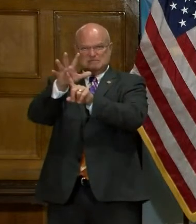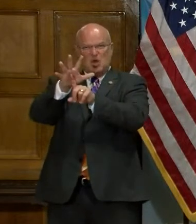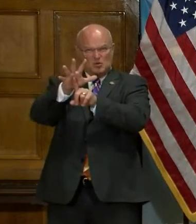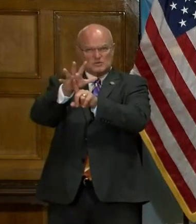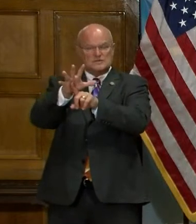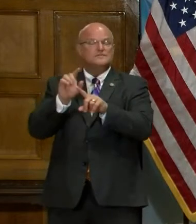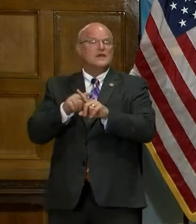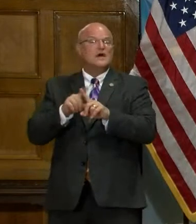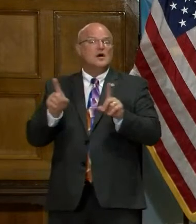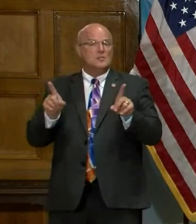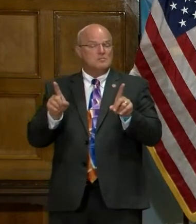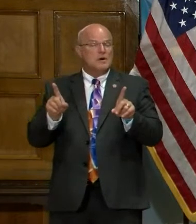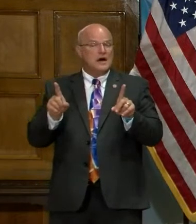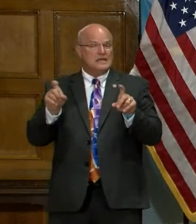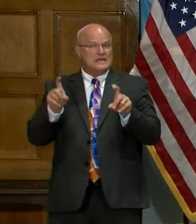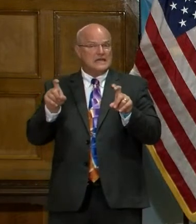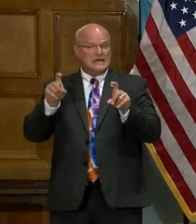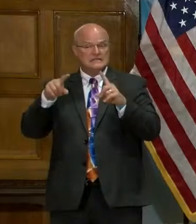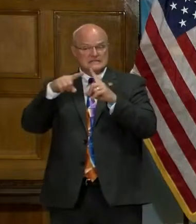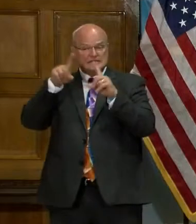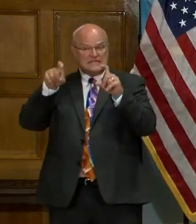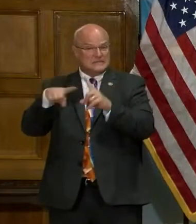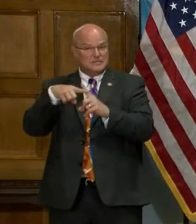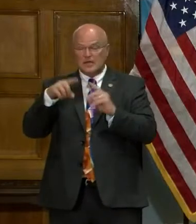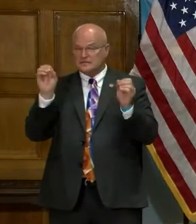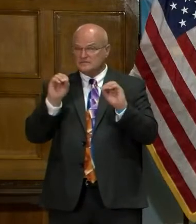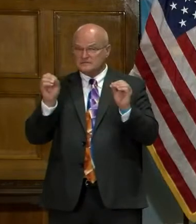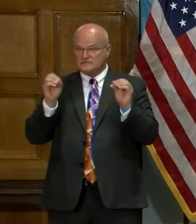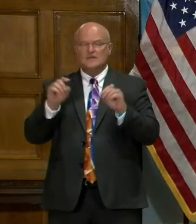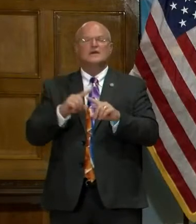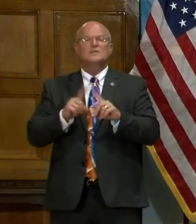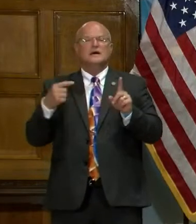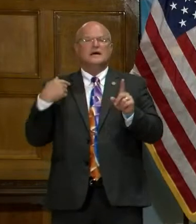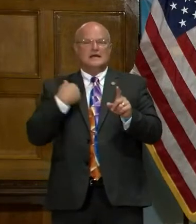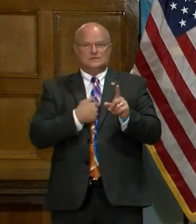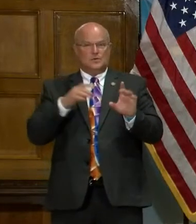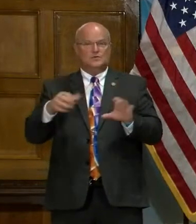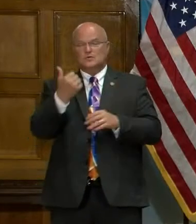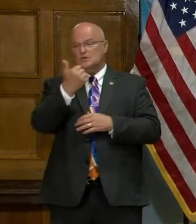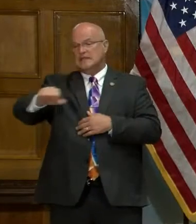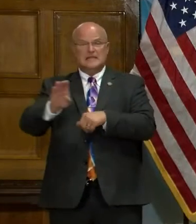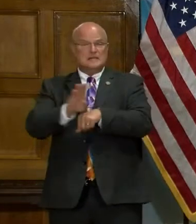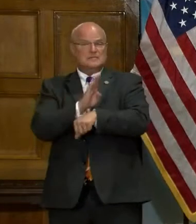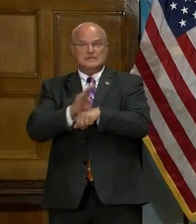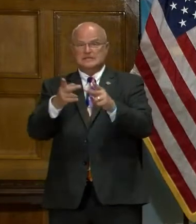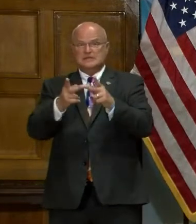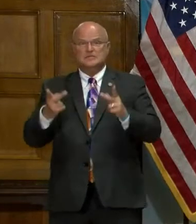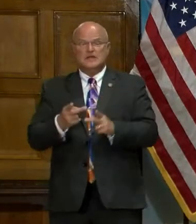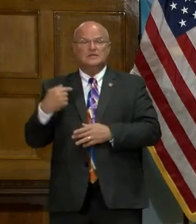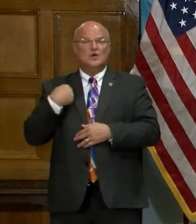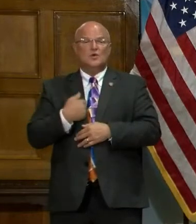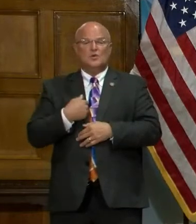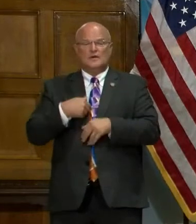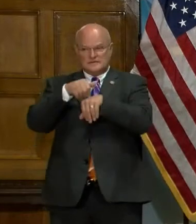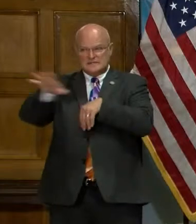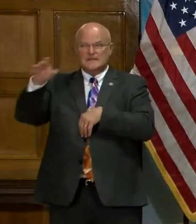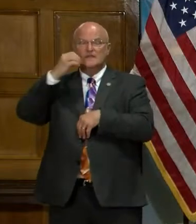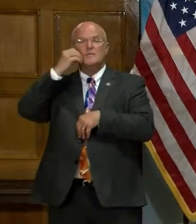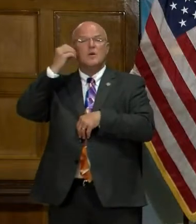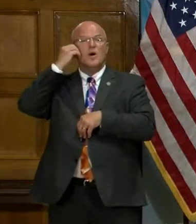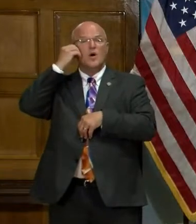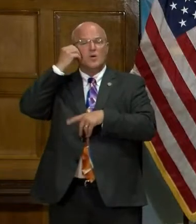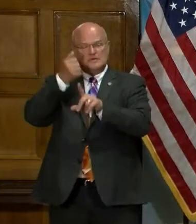exposed. So far, none have tested positive, but as we would do in any business setting, we've sent people home